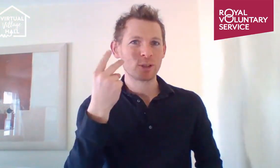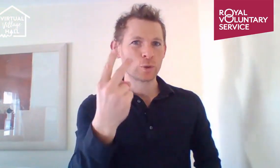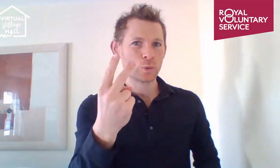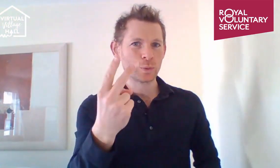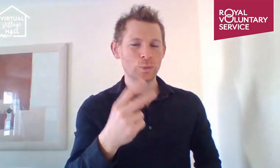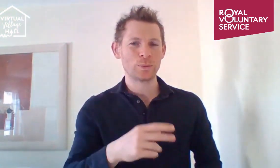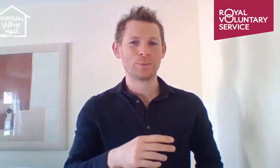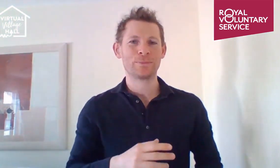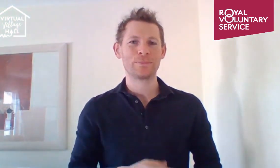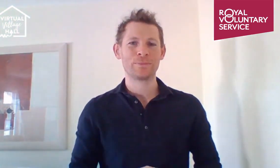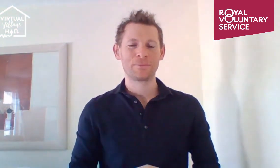Number 2.